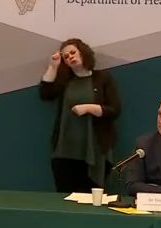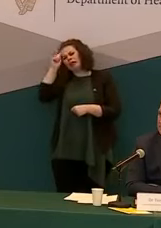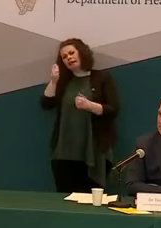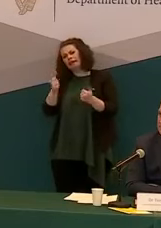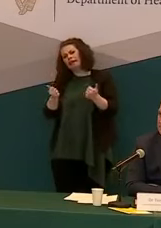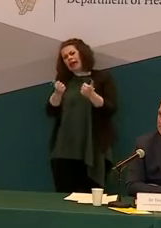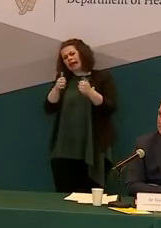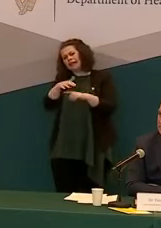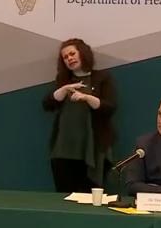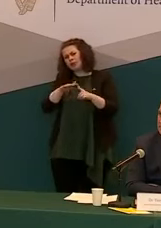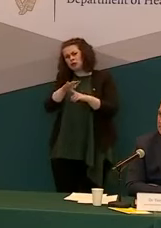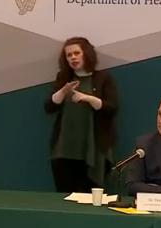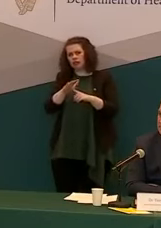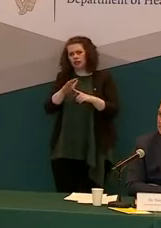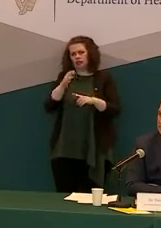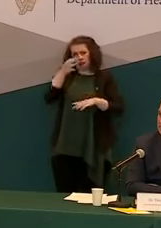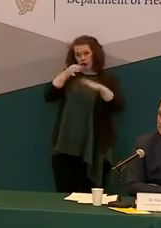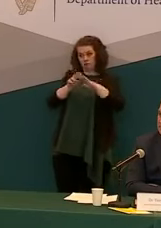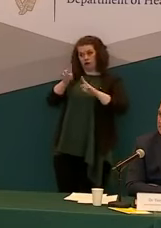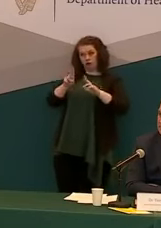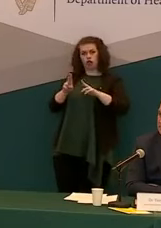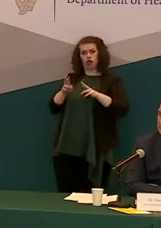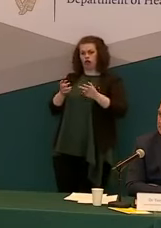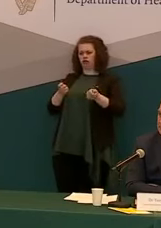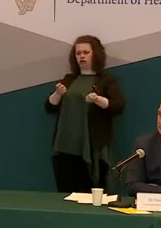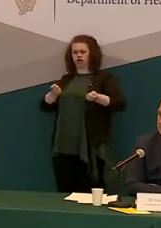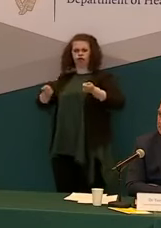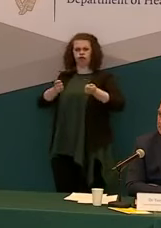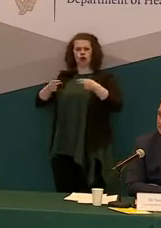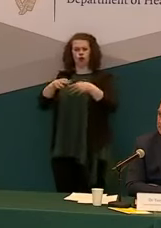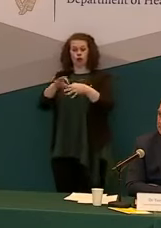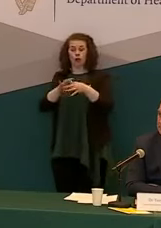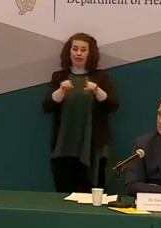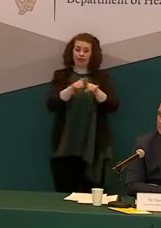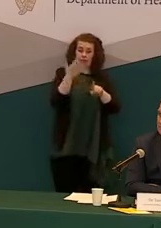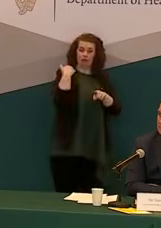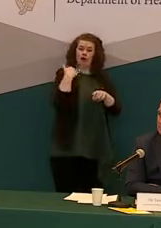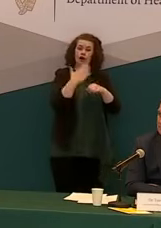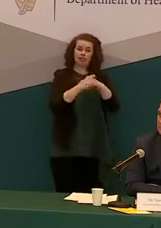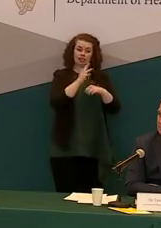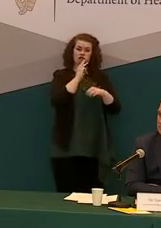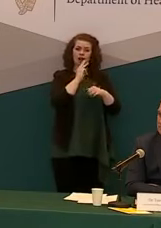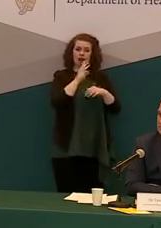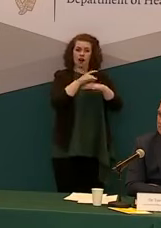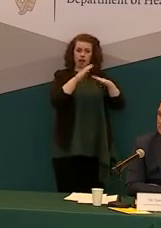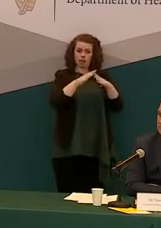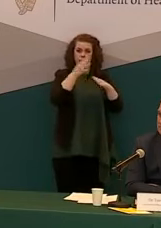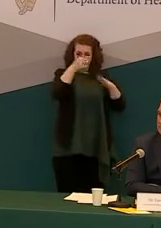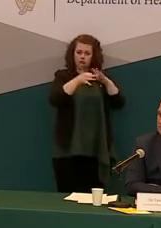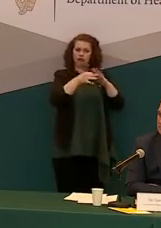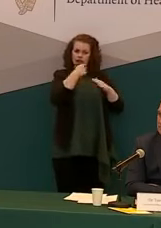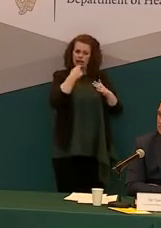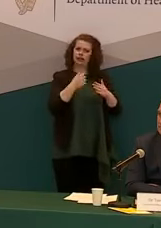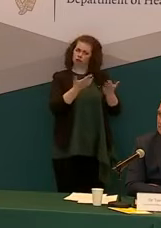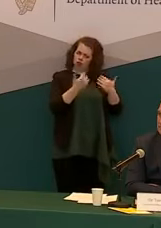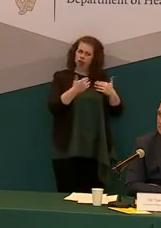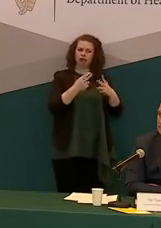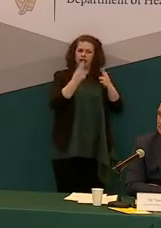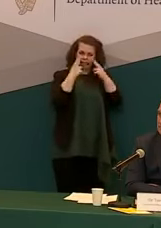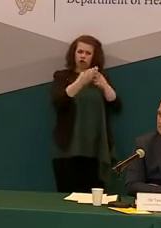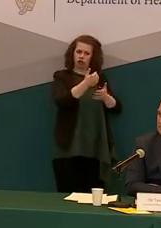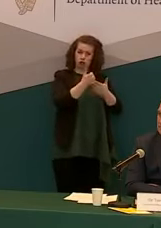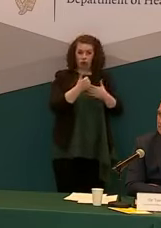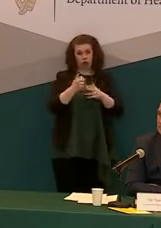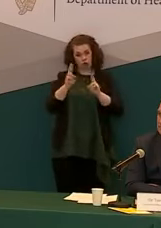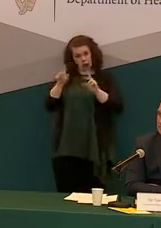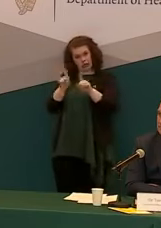should have taken over nursing homes in the same way that they took controls of private hospitals? Like the message seems to be, and